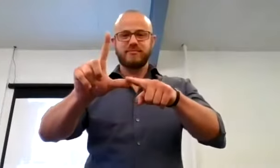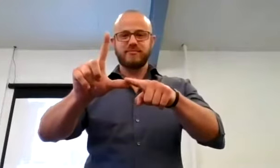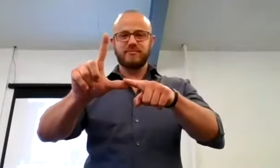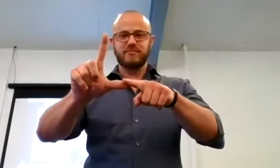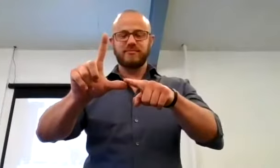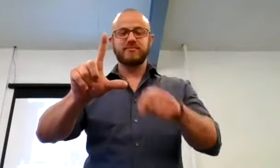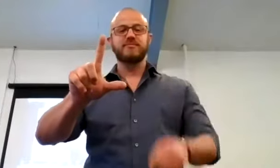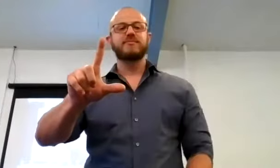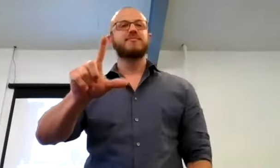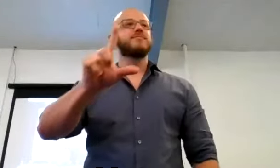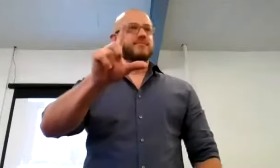L.